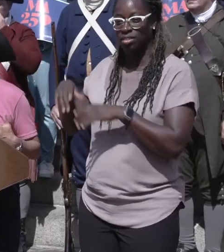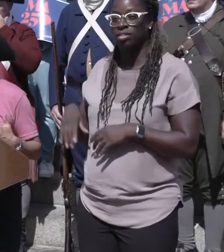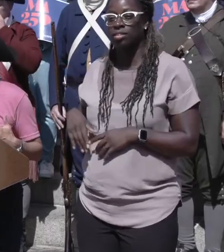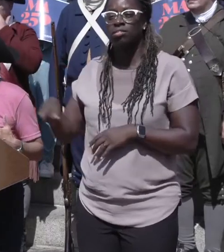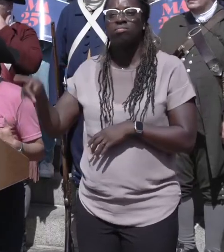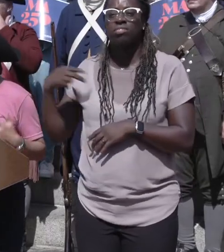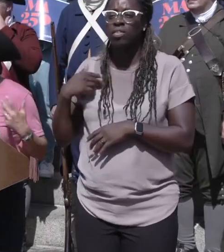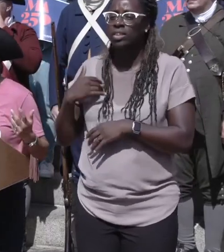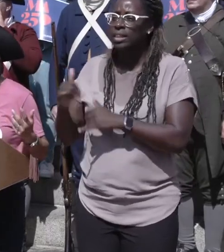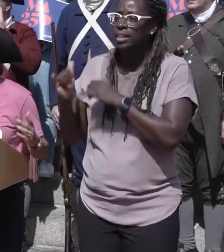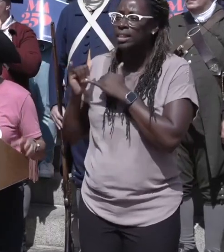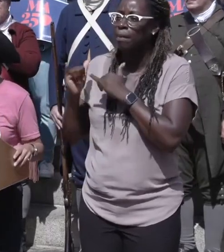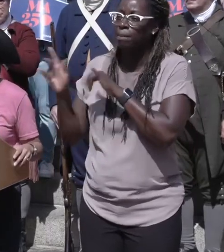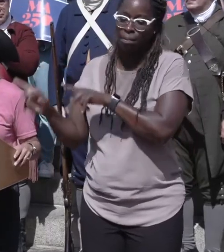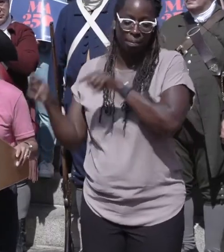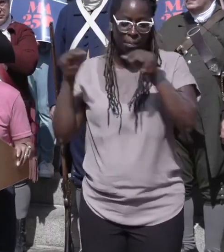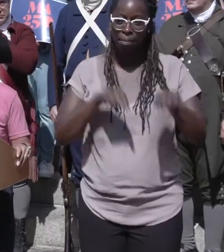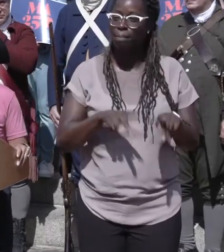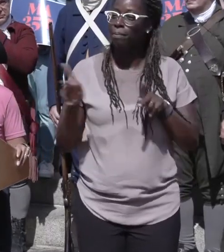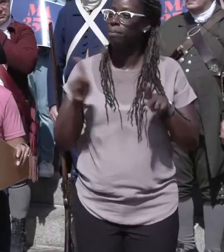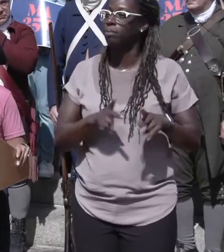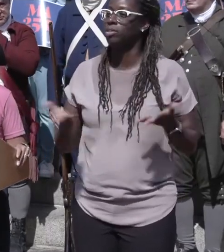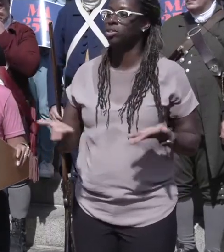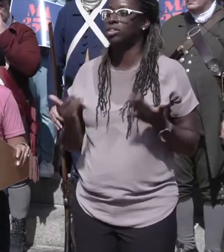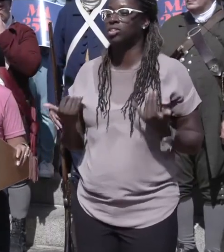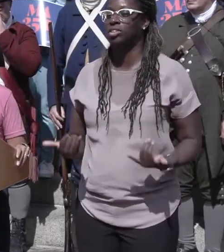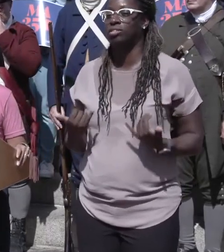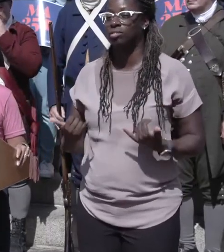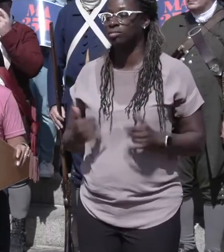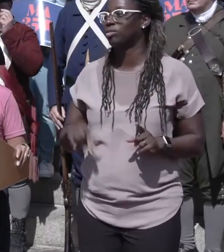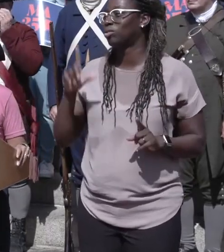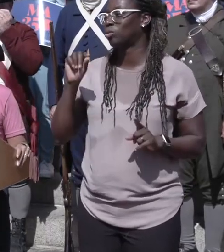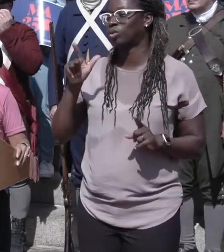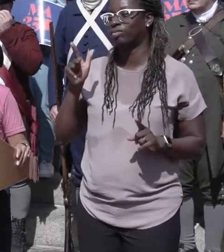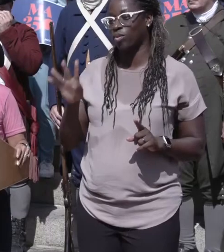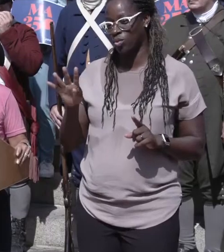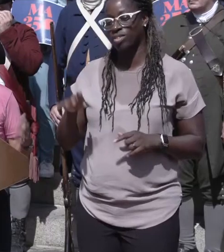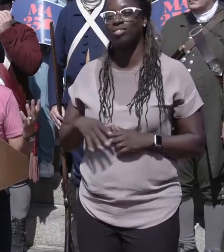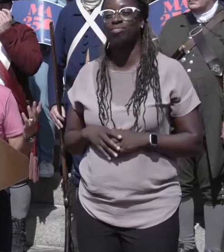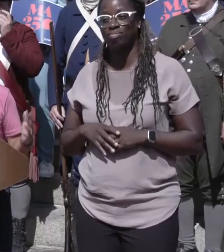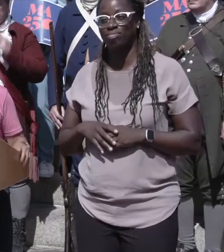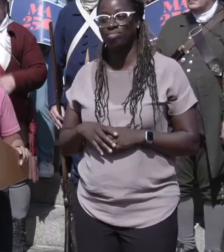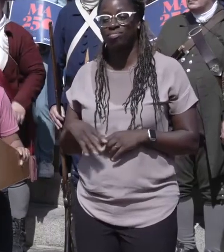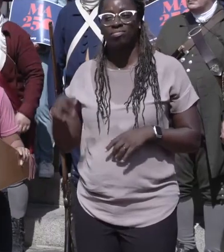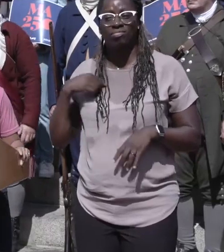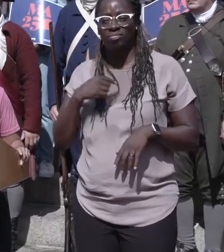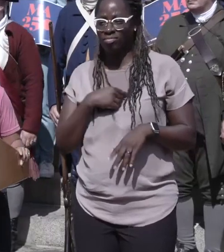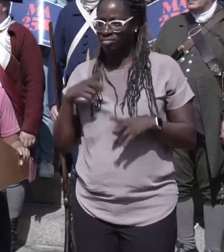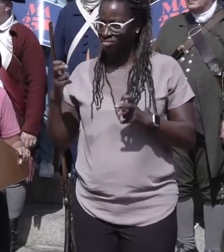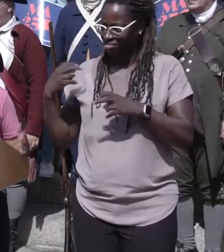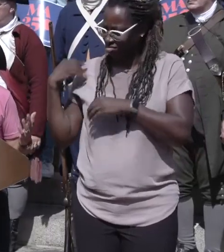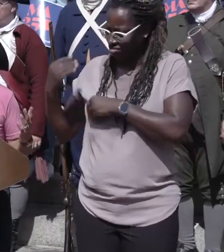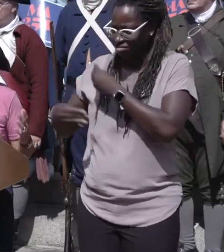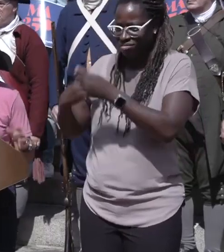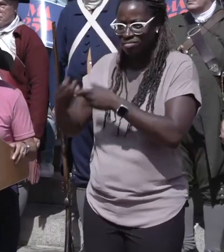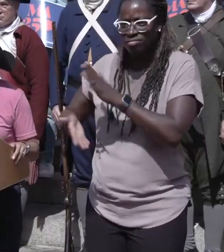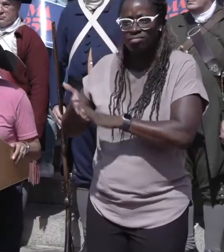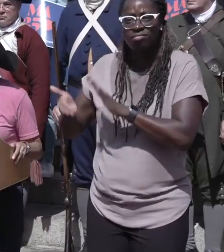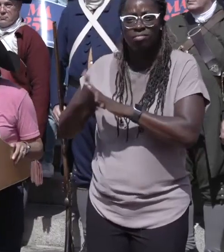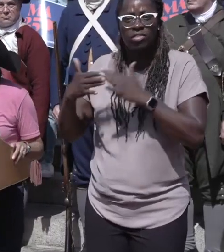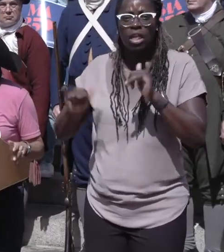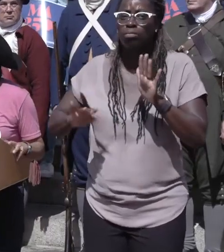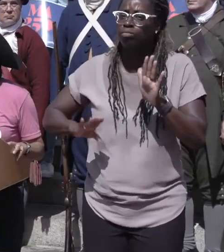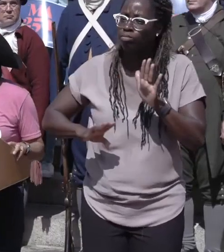made a lot of progress. We've had a lot of firsts. It's on the T-shirt. But we are still not the biggest state. We don't have the most